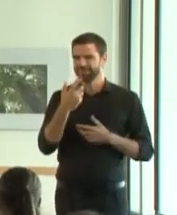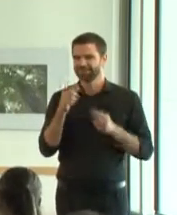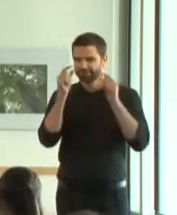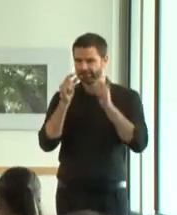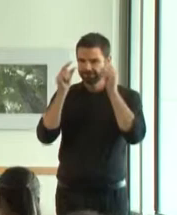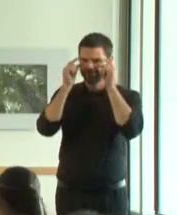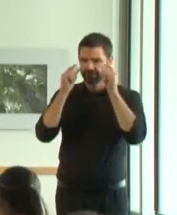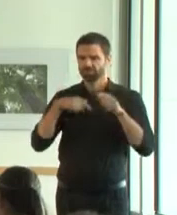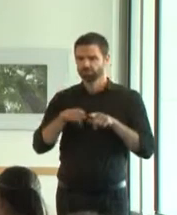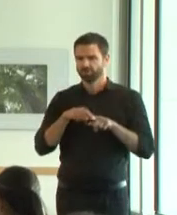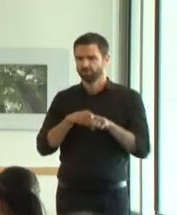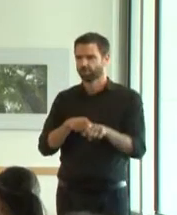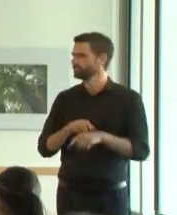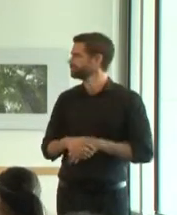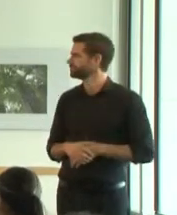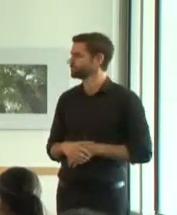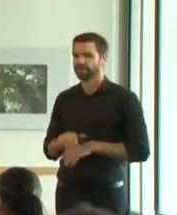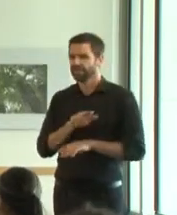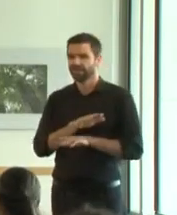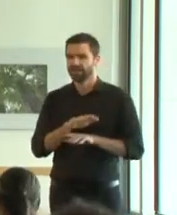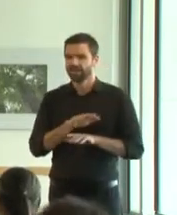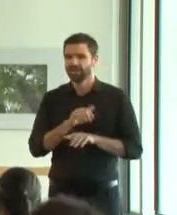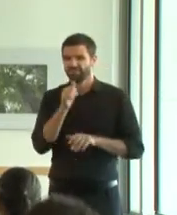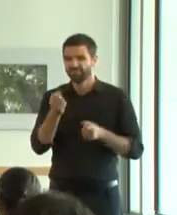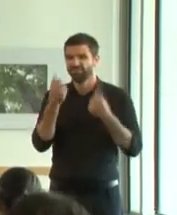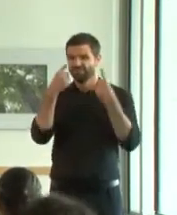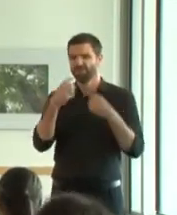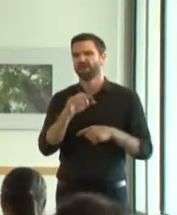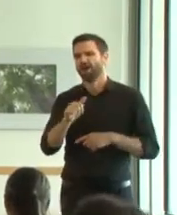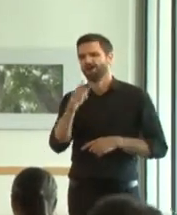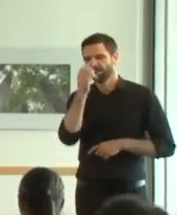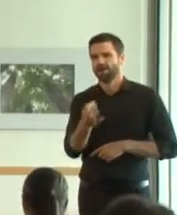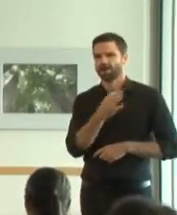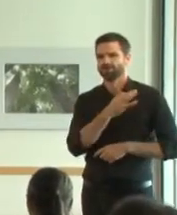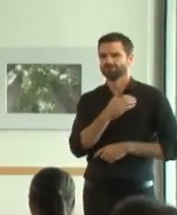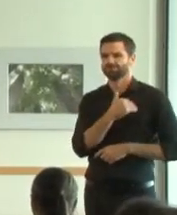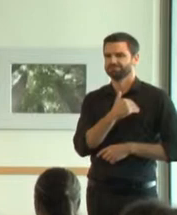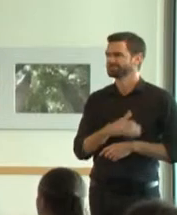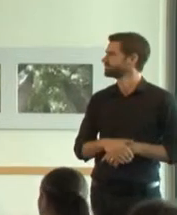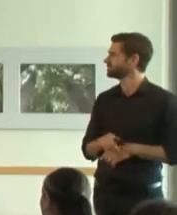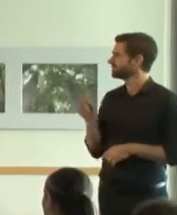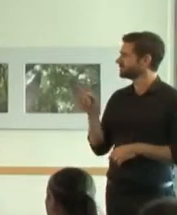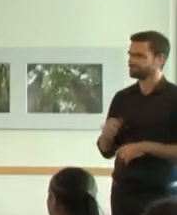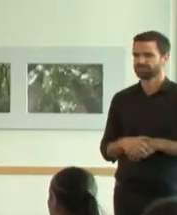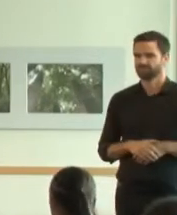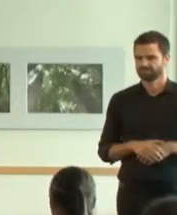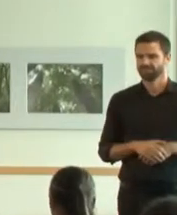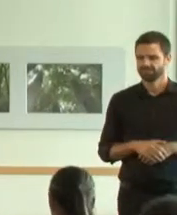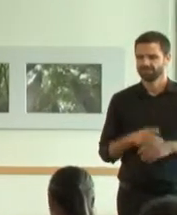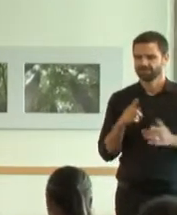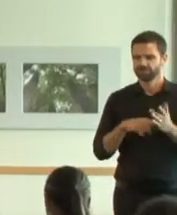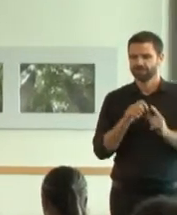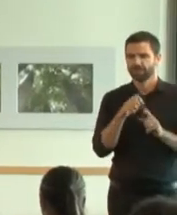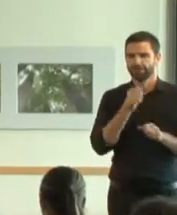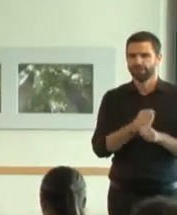we can keep up. And if you don't, you can ask me afterwards. JPEG 2000 files are based up out of these compression